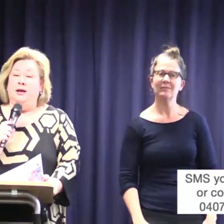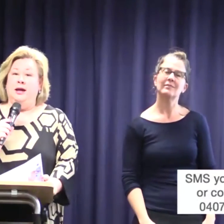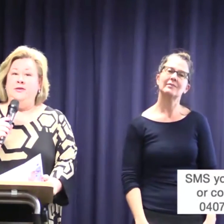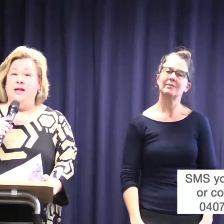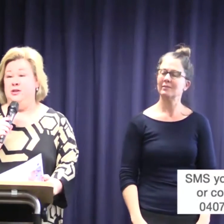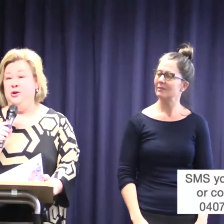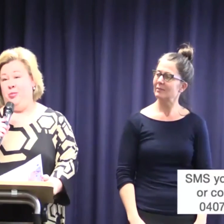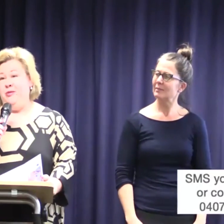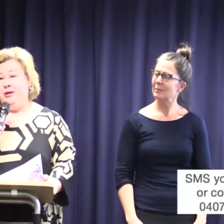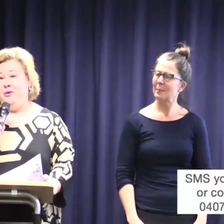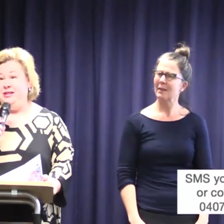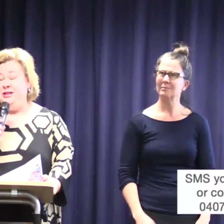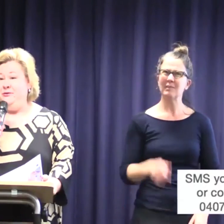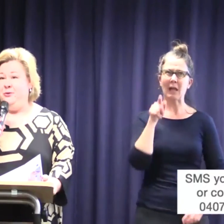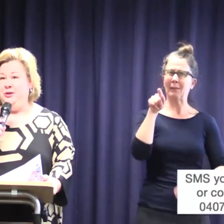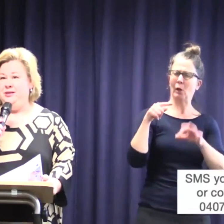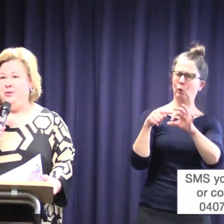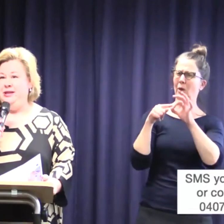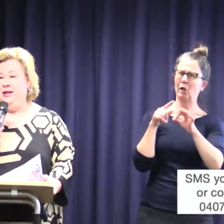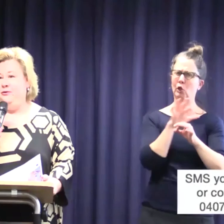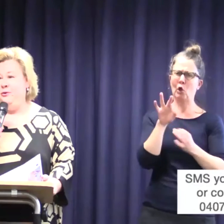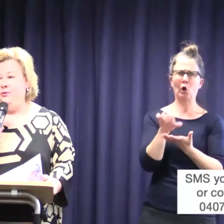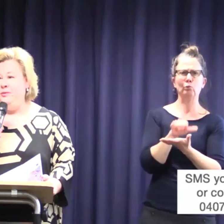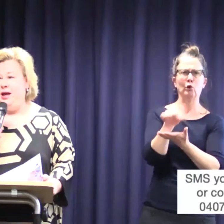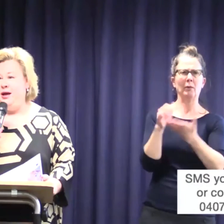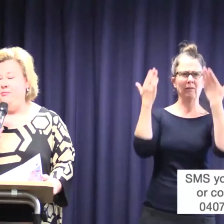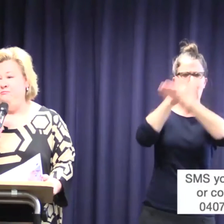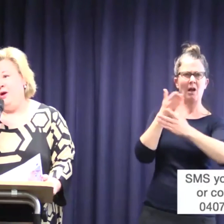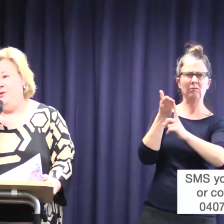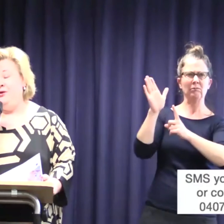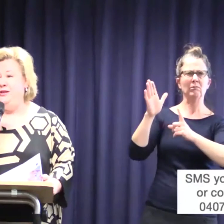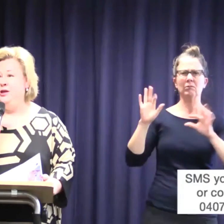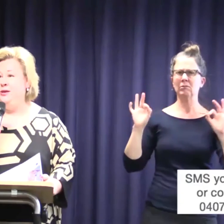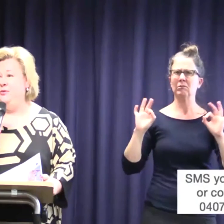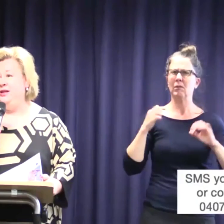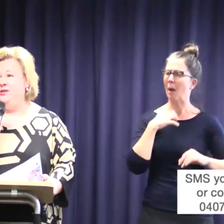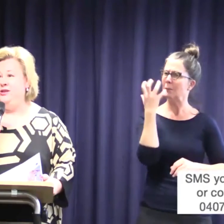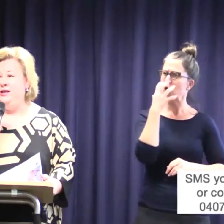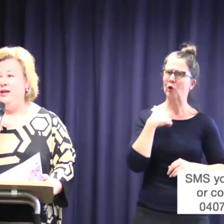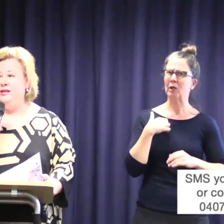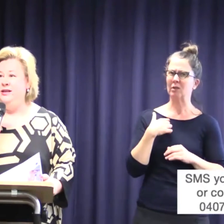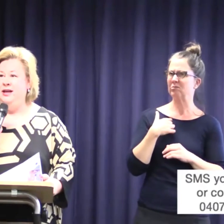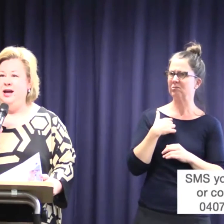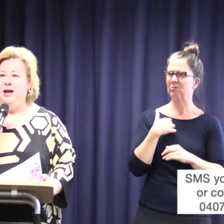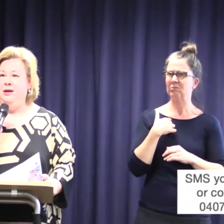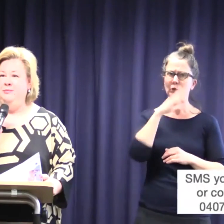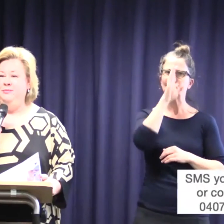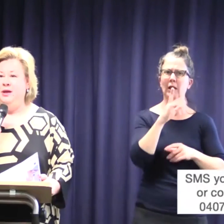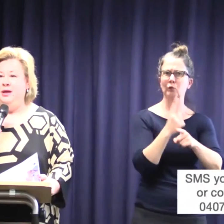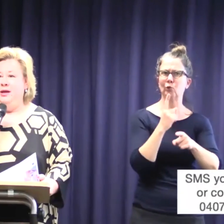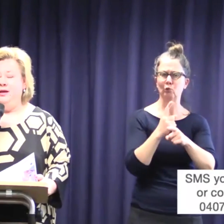Look, that's not an appropriate question for this particular forum. I'm sorry, there's no easy way to say that.